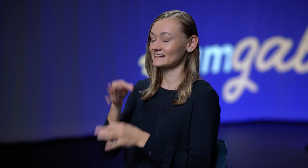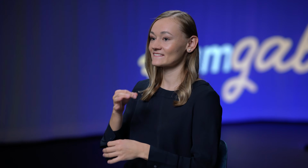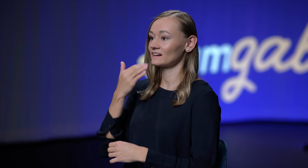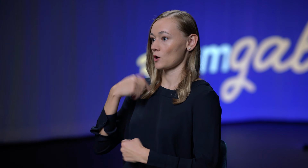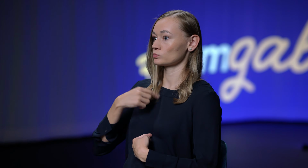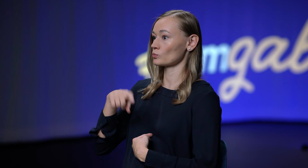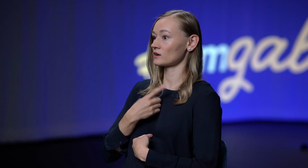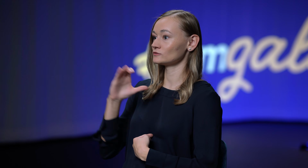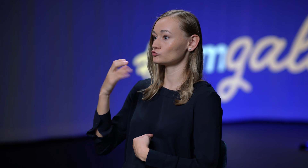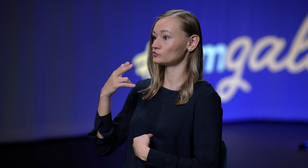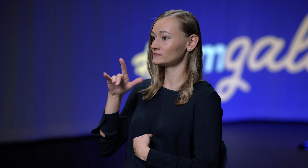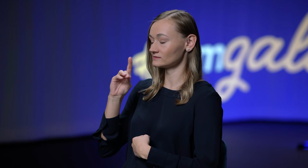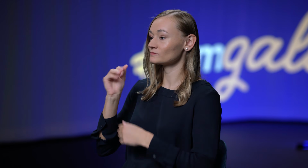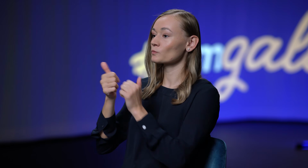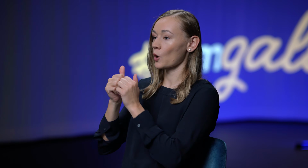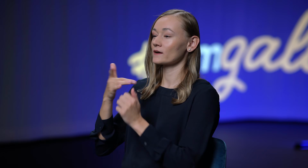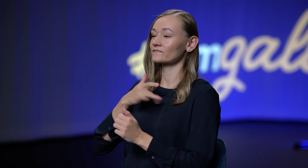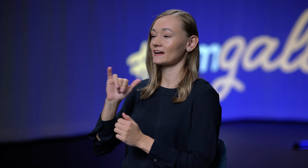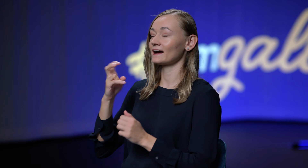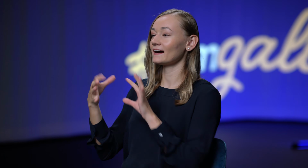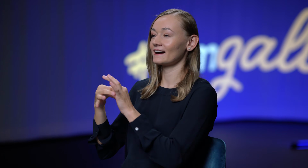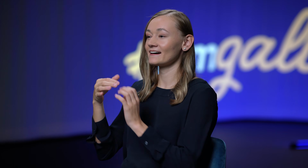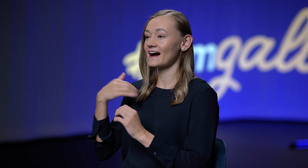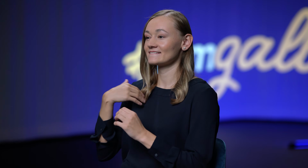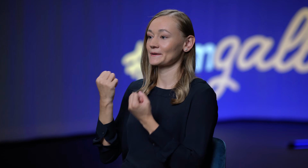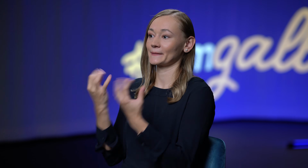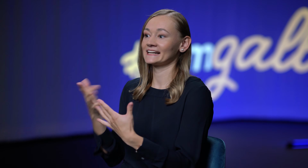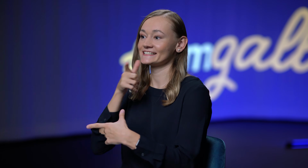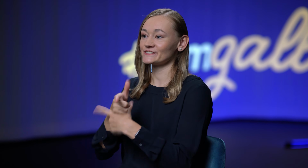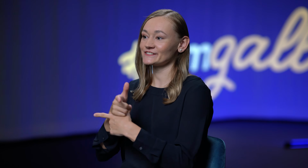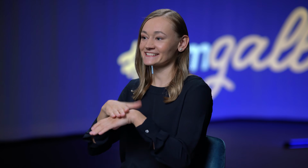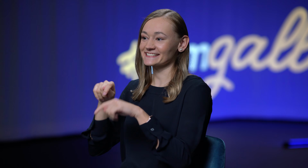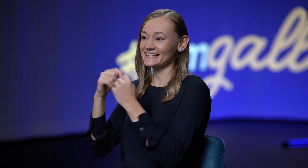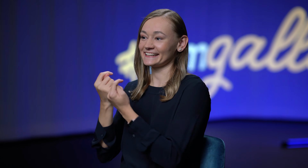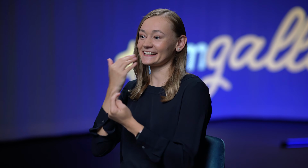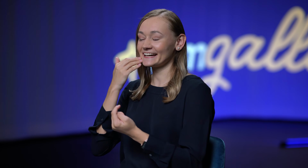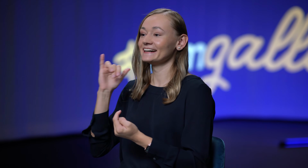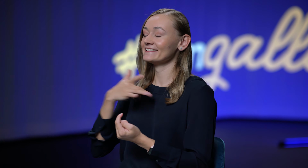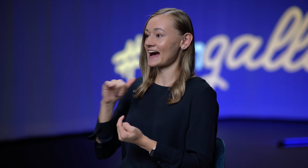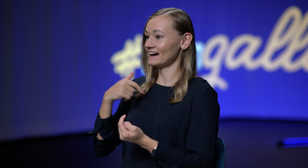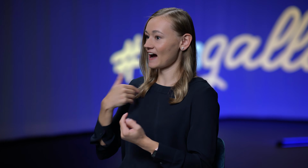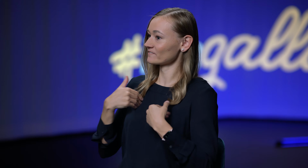Definitely. I'm an only child. With sports, I felt like I had a bunch of sisters on the team, and I felt like I had a family